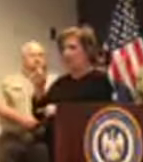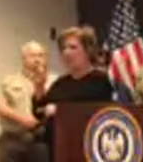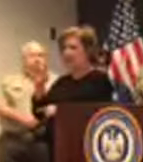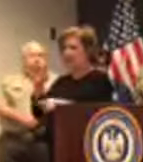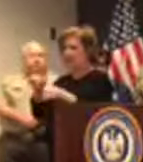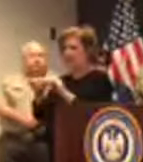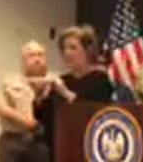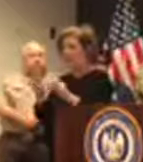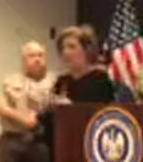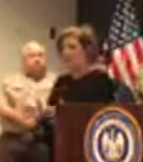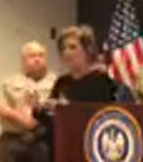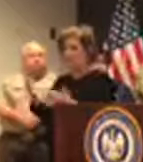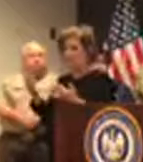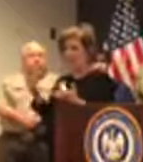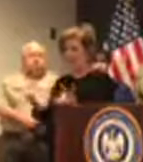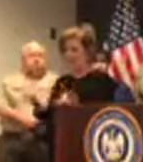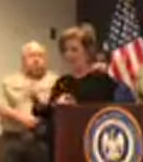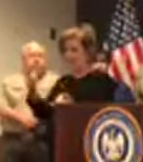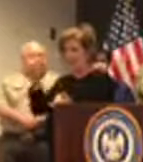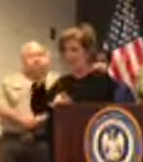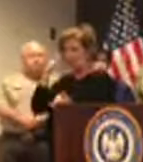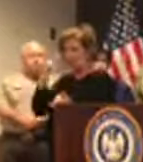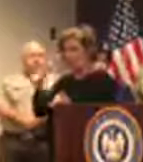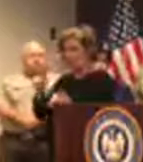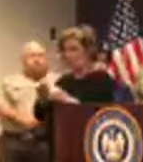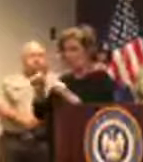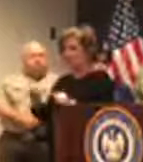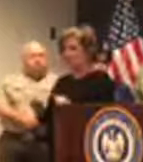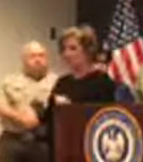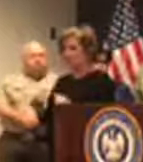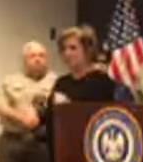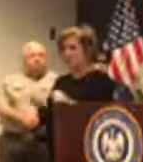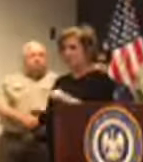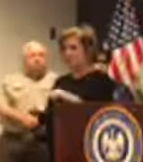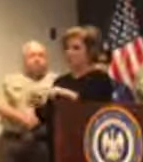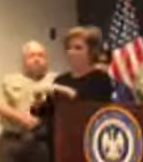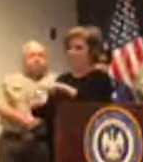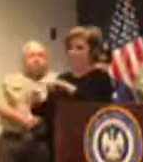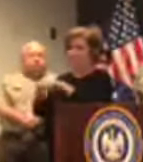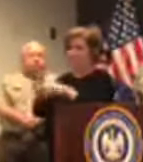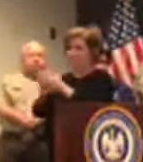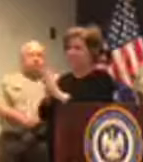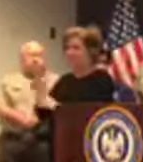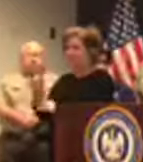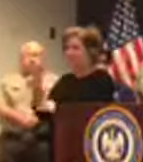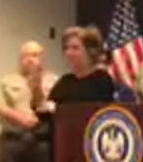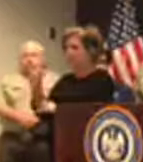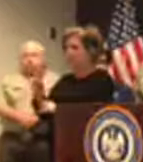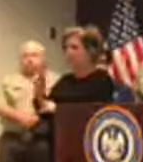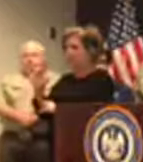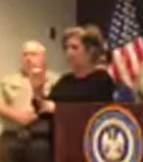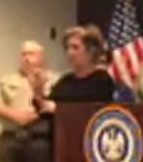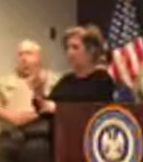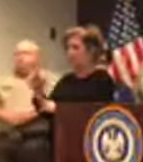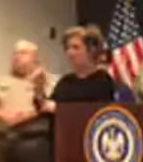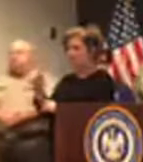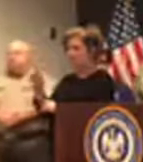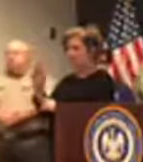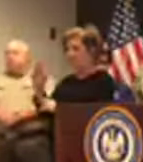This system, as you all know, has been upgraded to Tropical Storm Barry. It